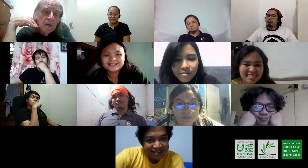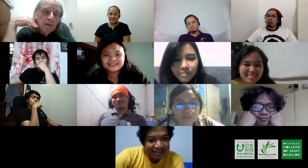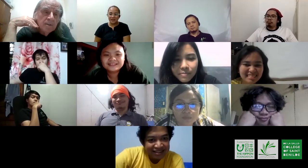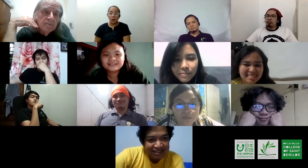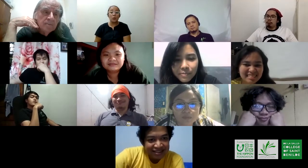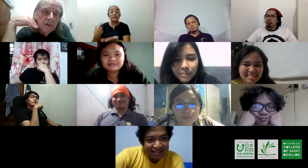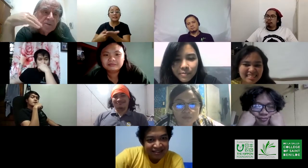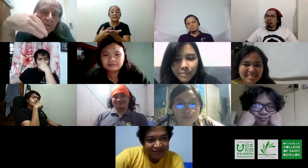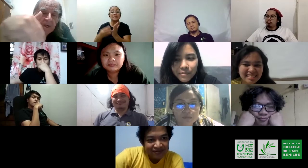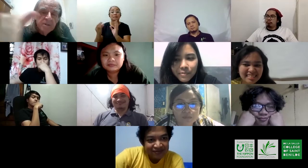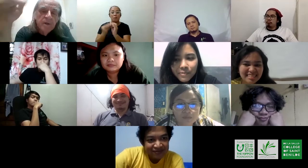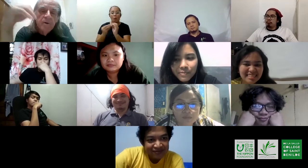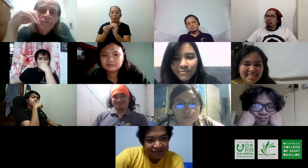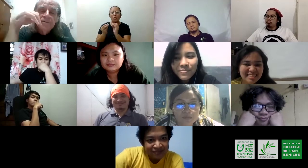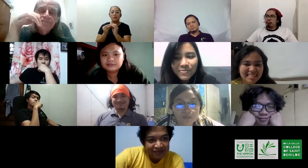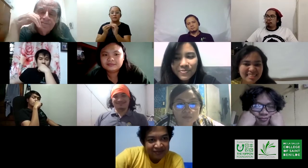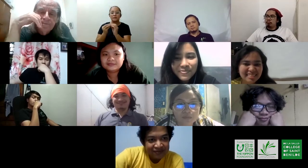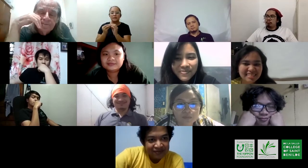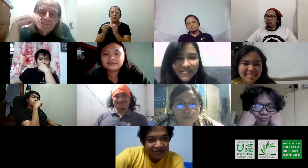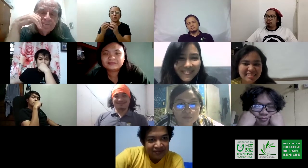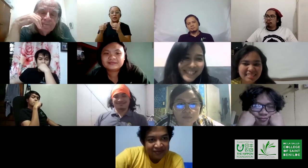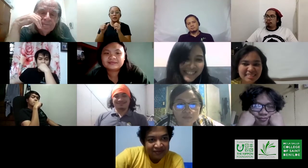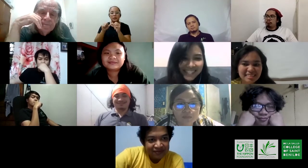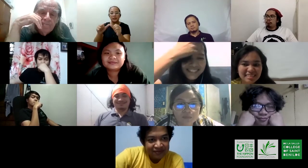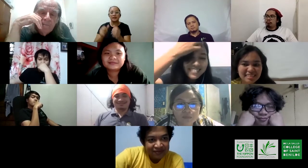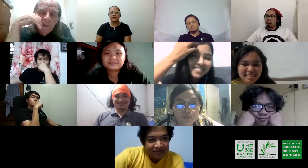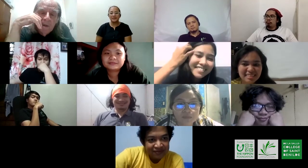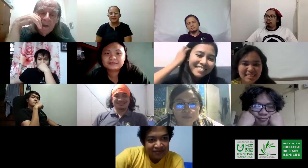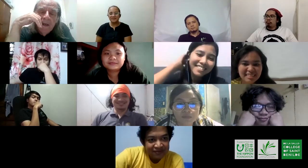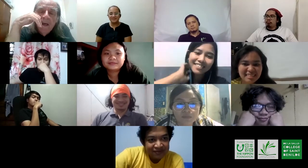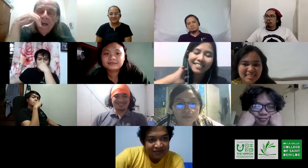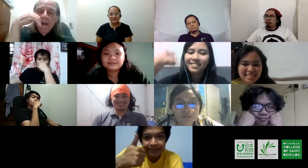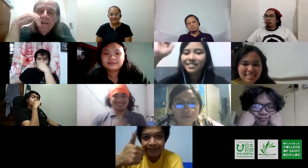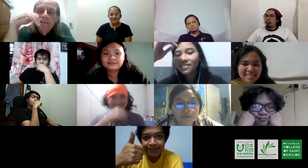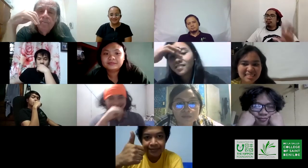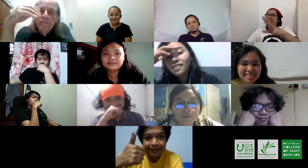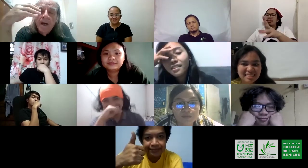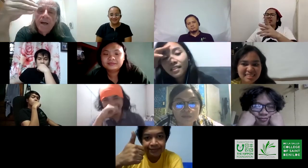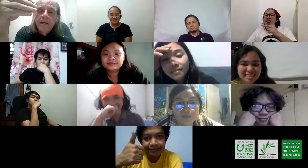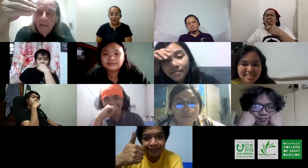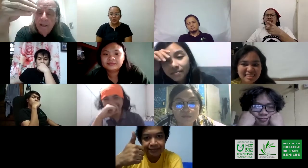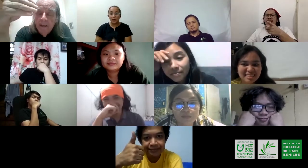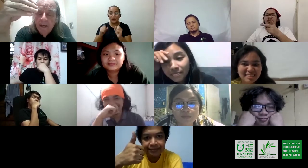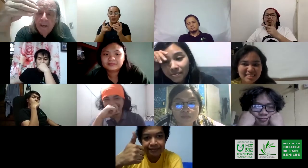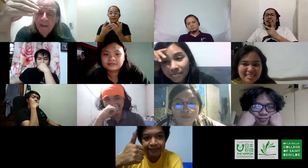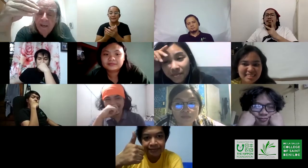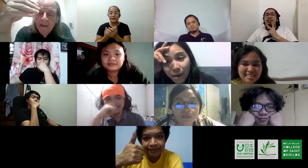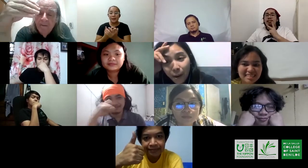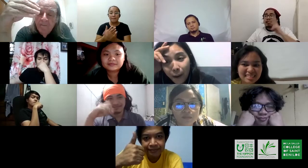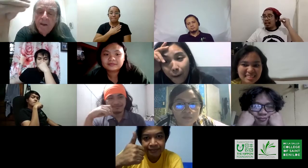more as we go through. Okay, and then my